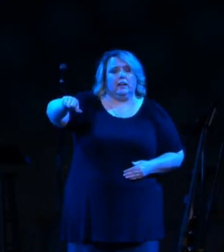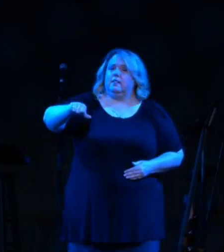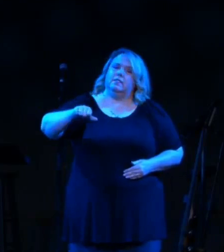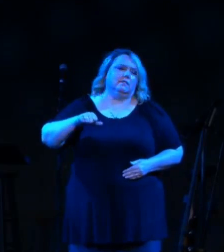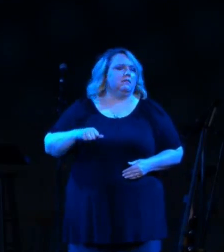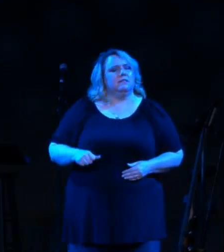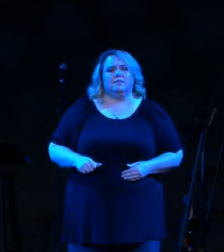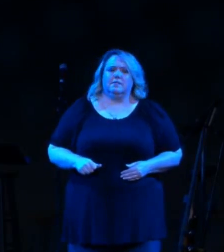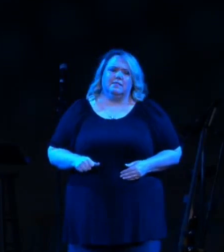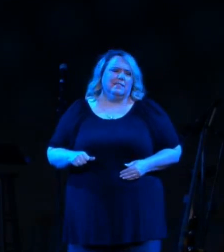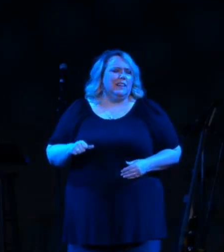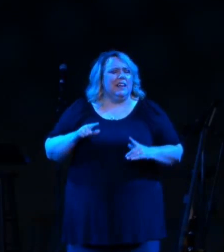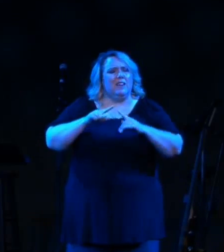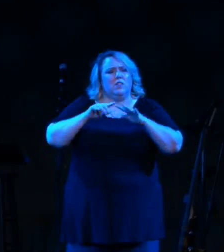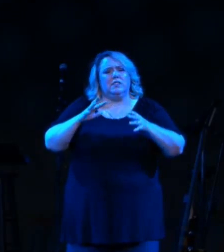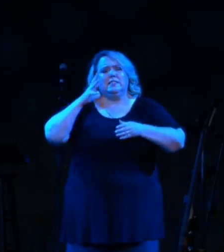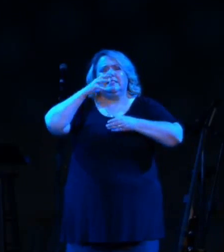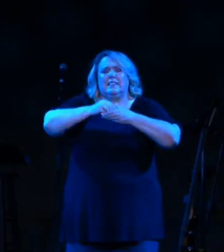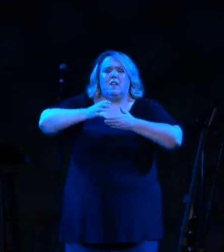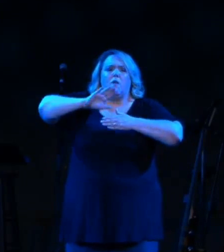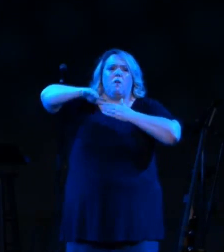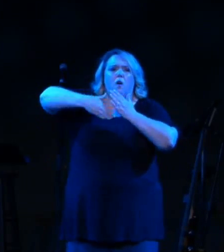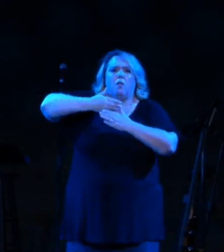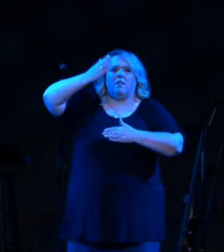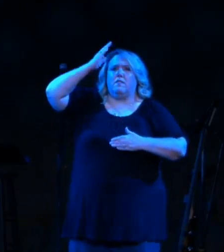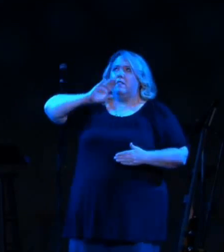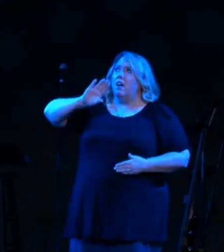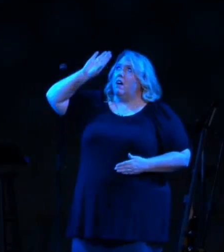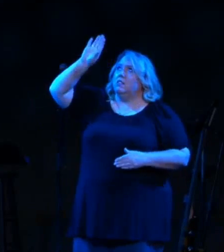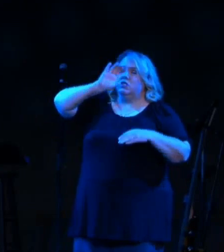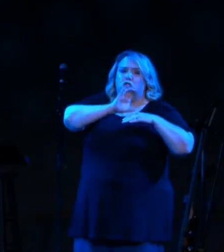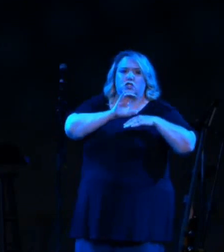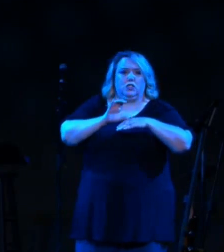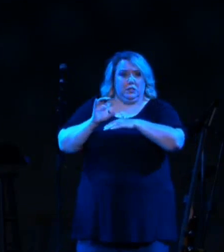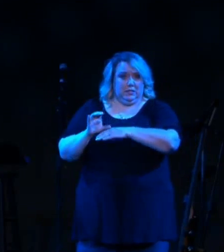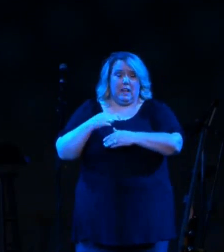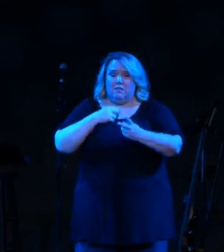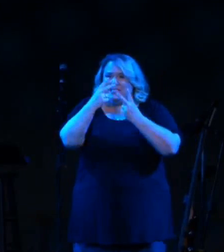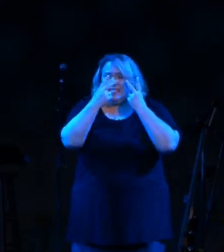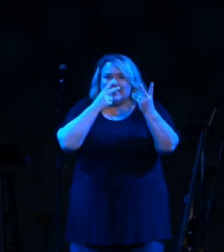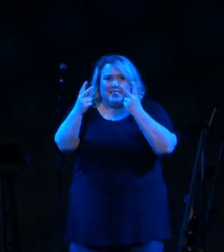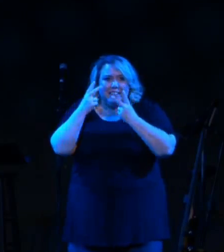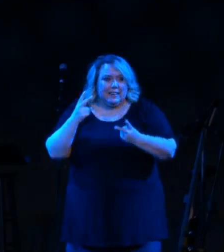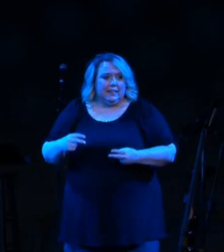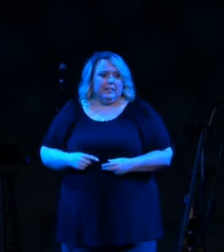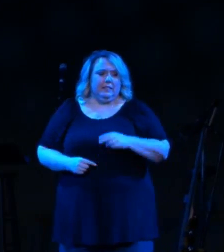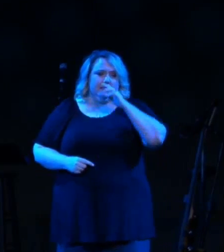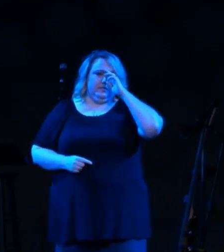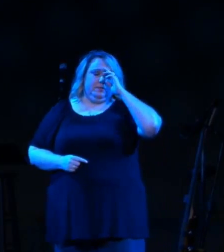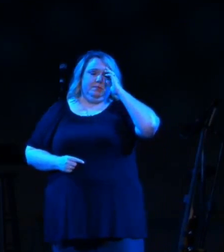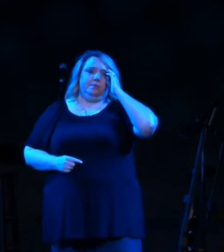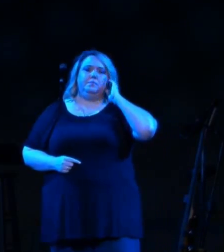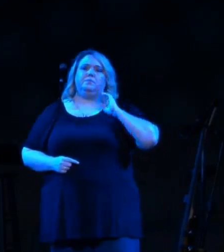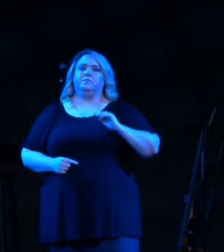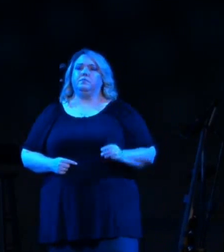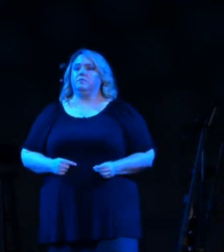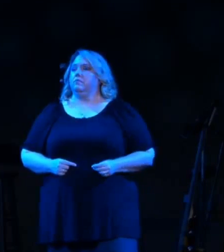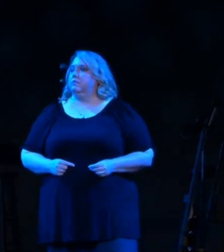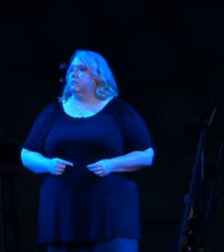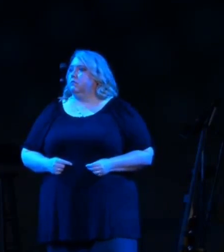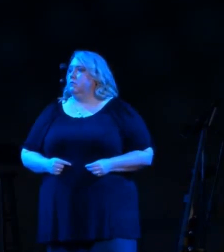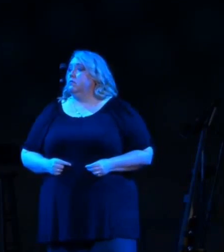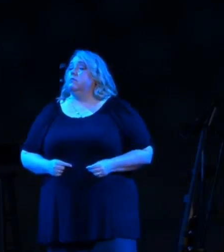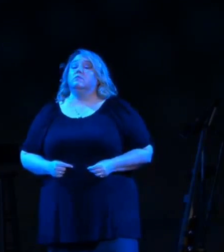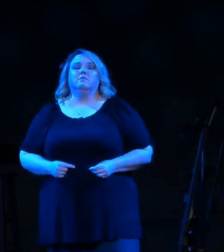God's churches. I've witnessed it. Have you? We're witnesses. We're witnesses. Room